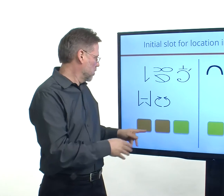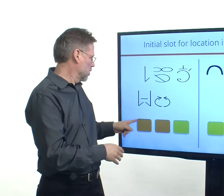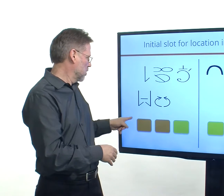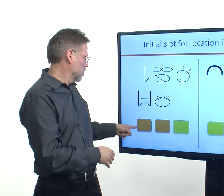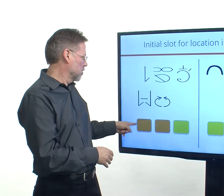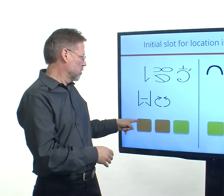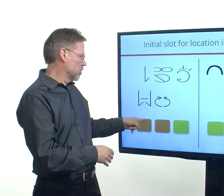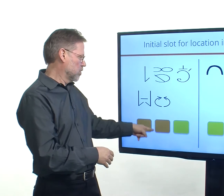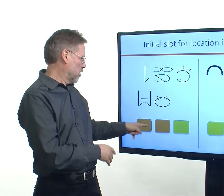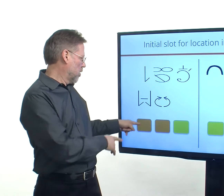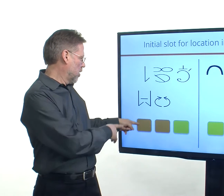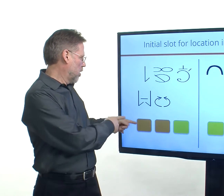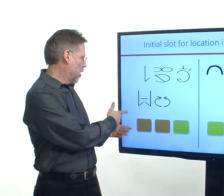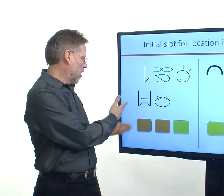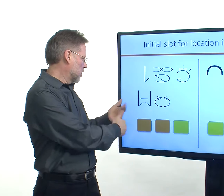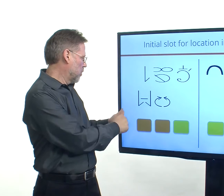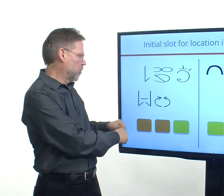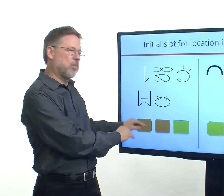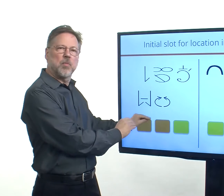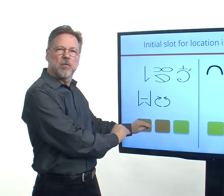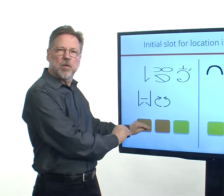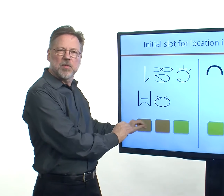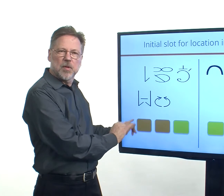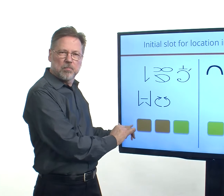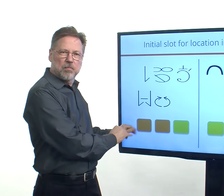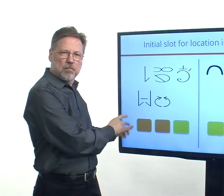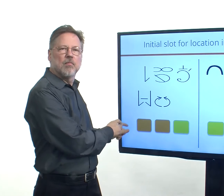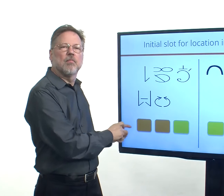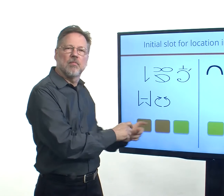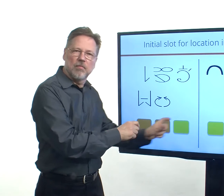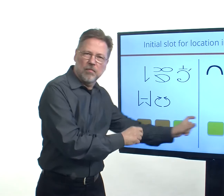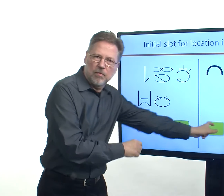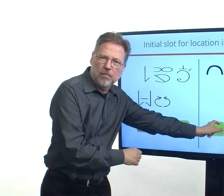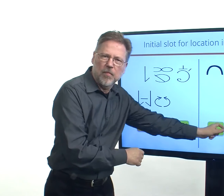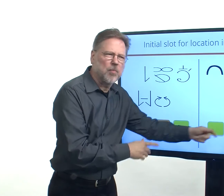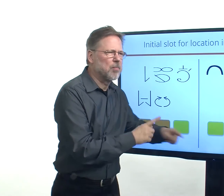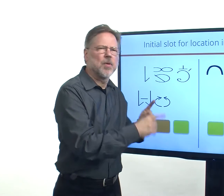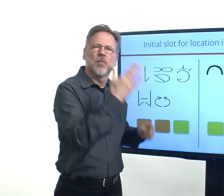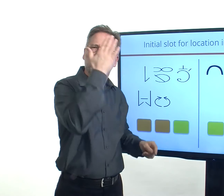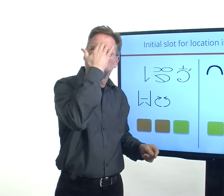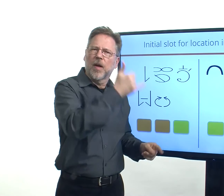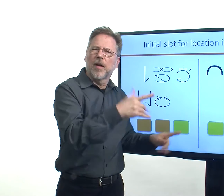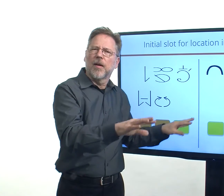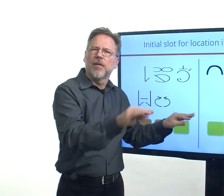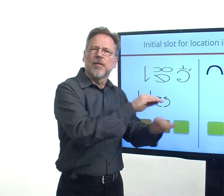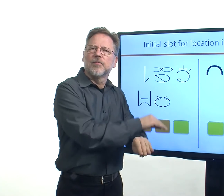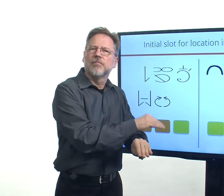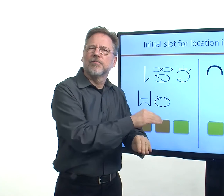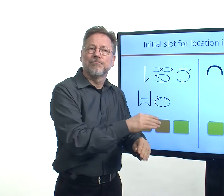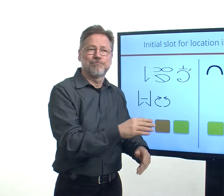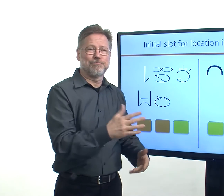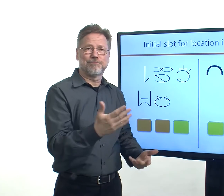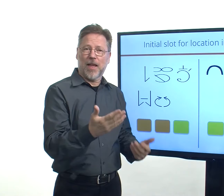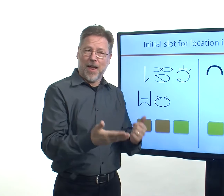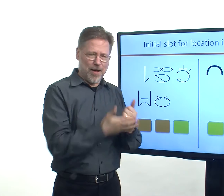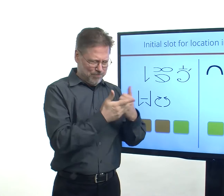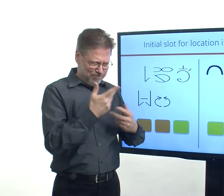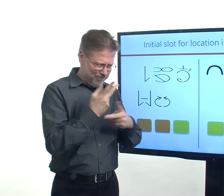which is the same in Bebion's system, with hand shape preceding movement. But why is the order for location